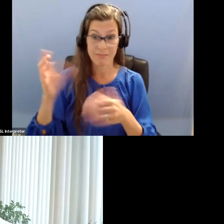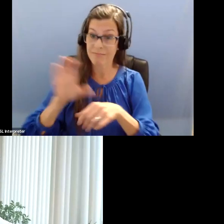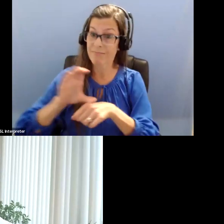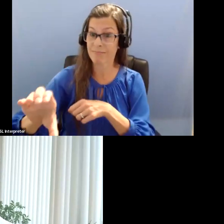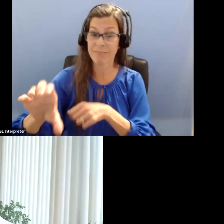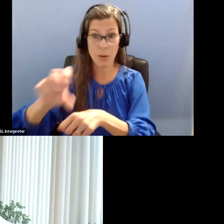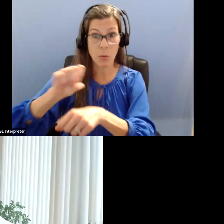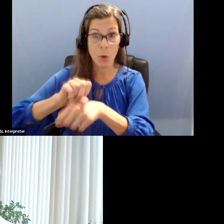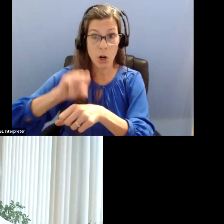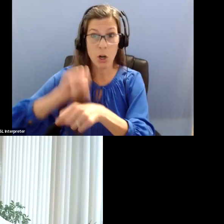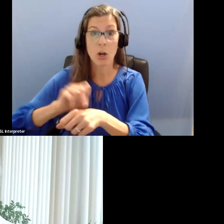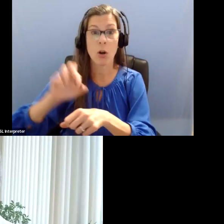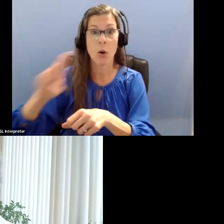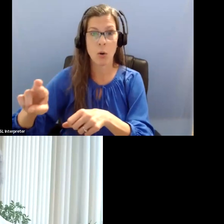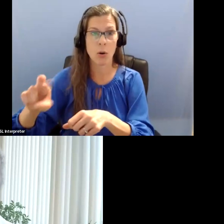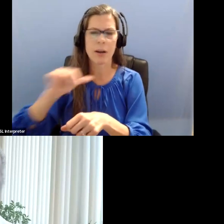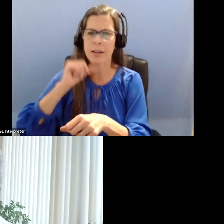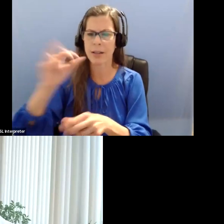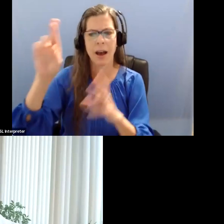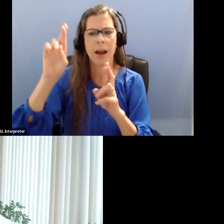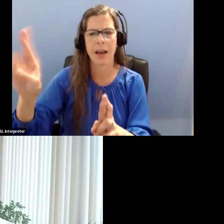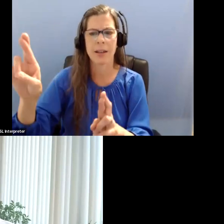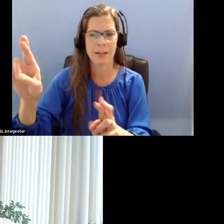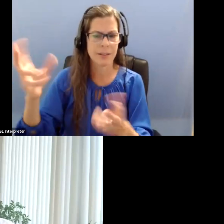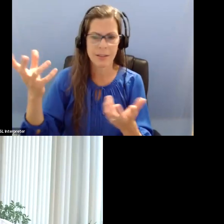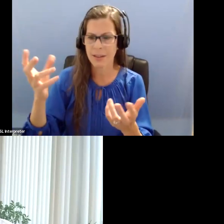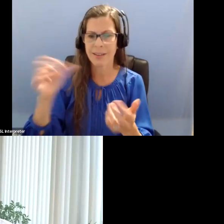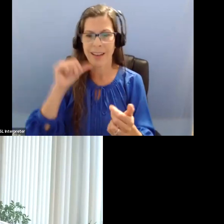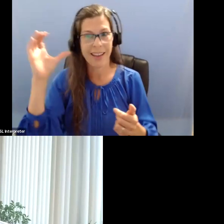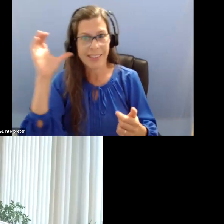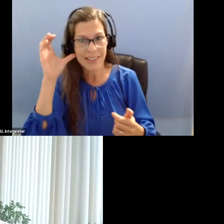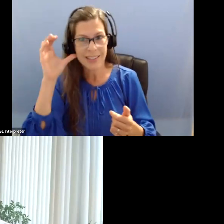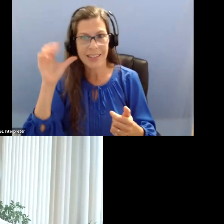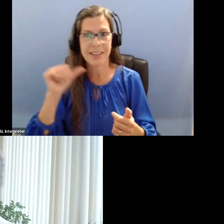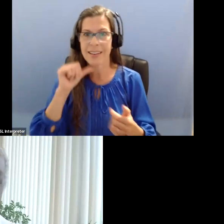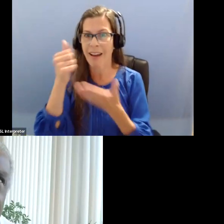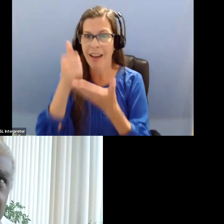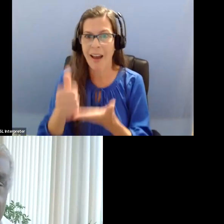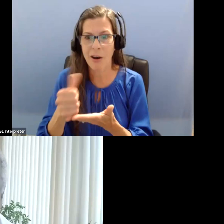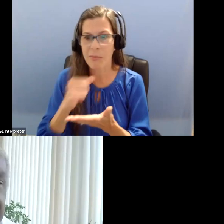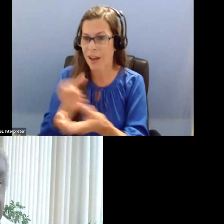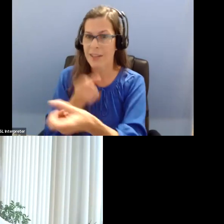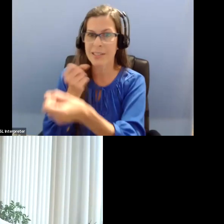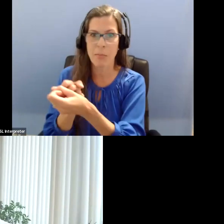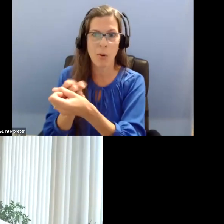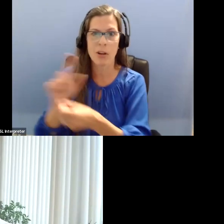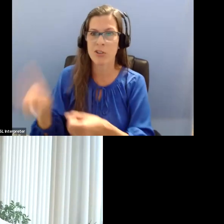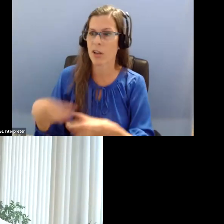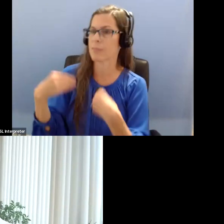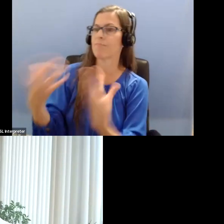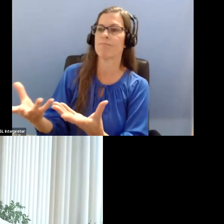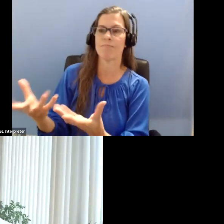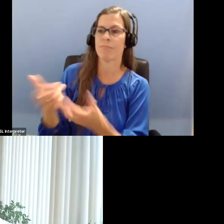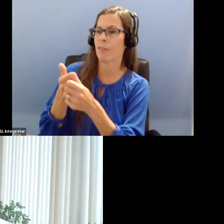each other. And so this notion of how do we in this committee sort of translate some of these